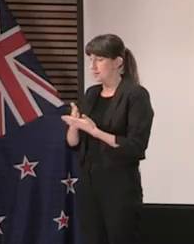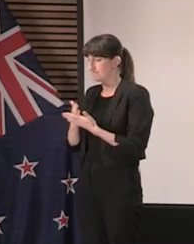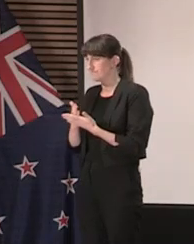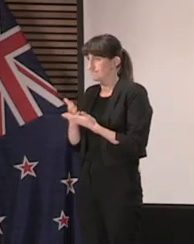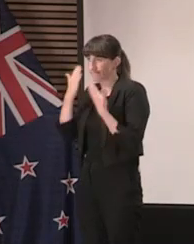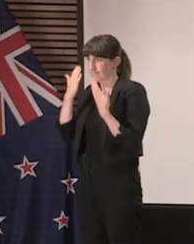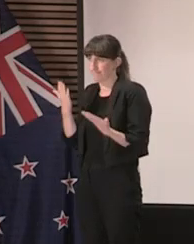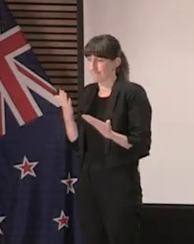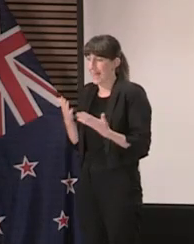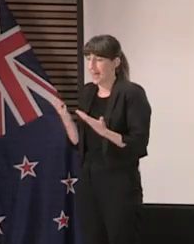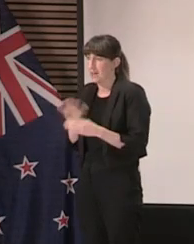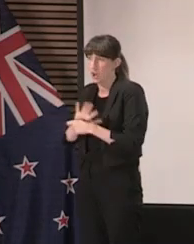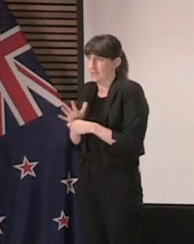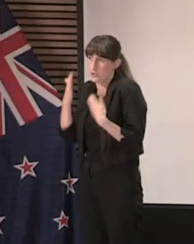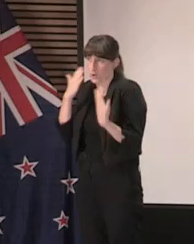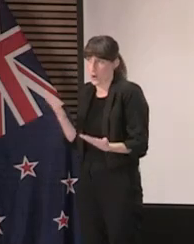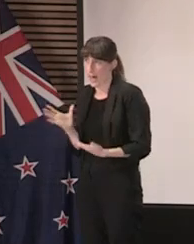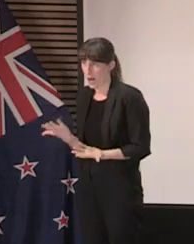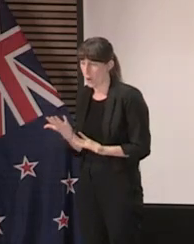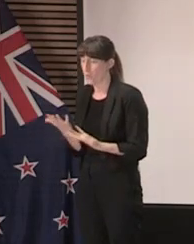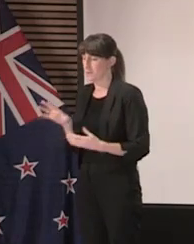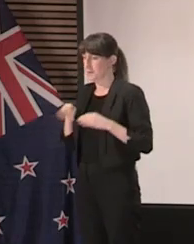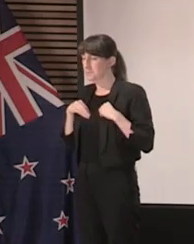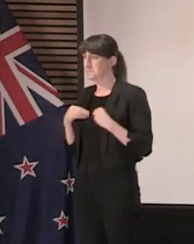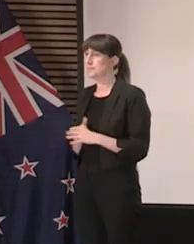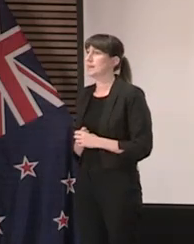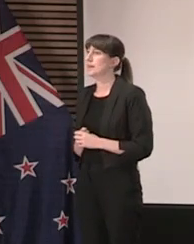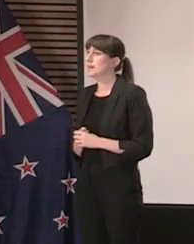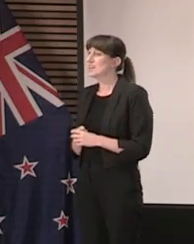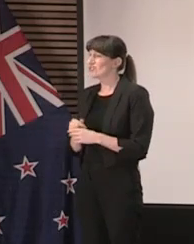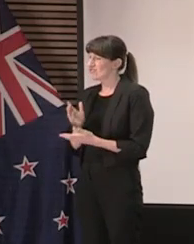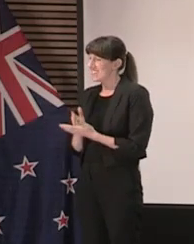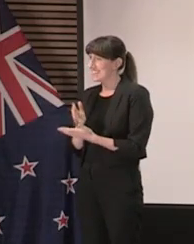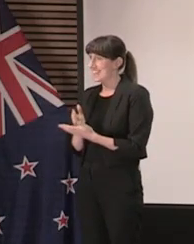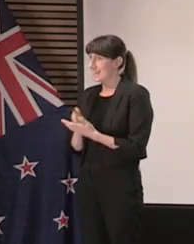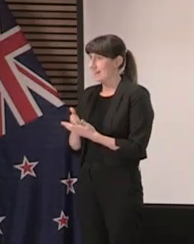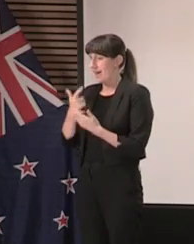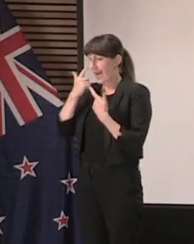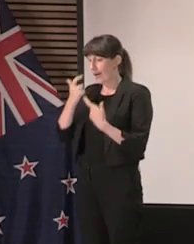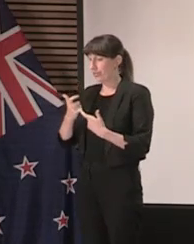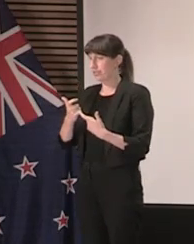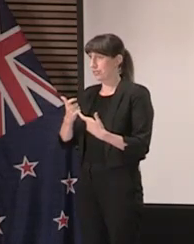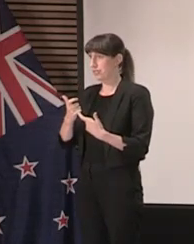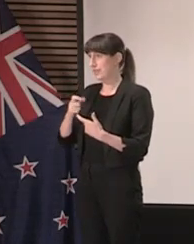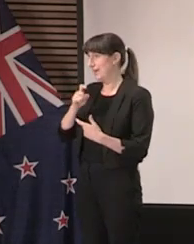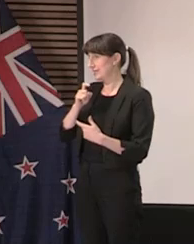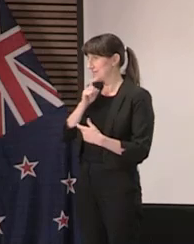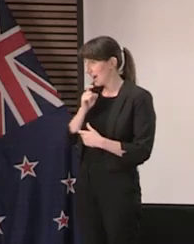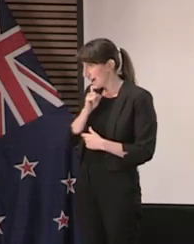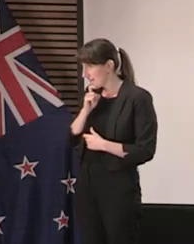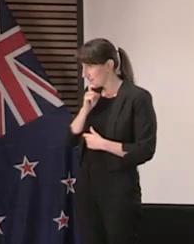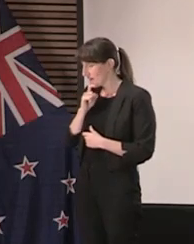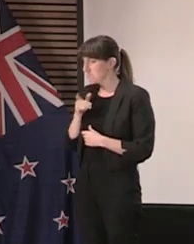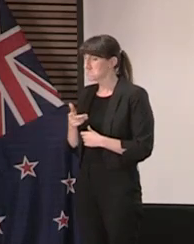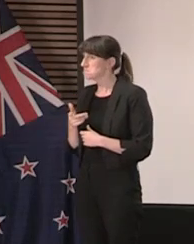this means is, pleasingly, there is only a relatively small number of cases involving healthcare workers that are due to transmission from a